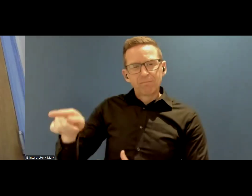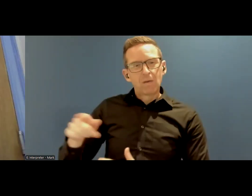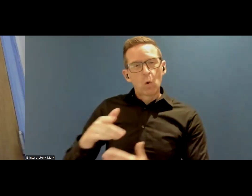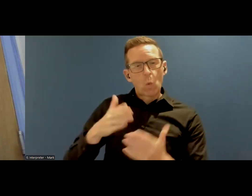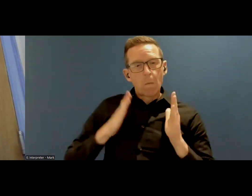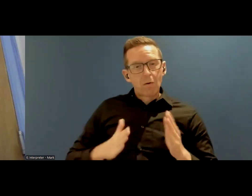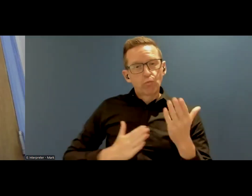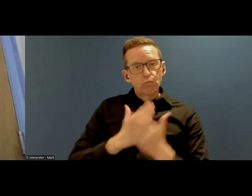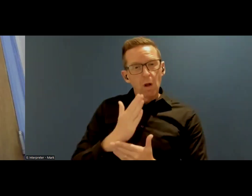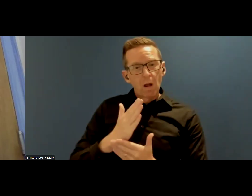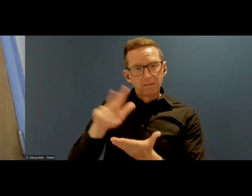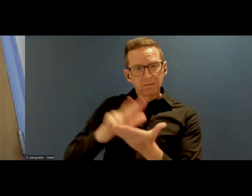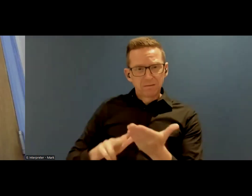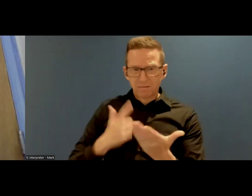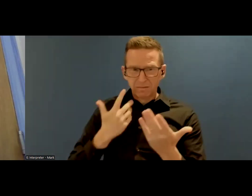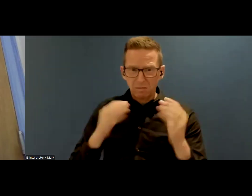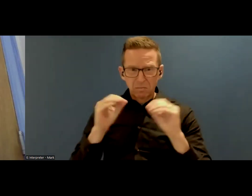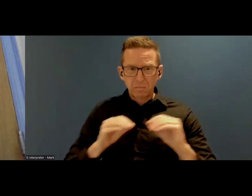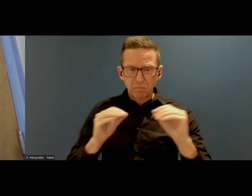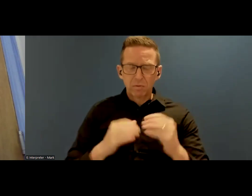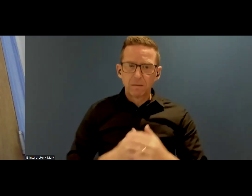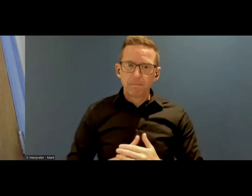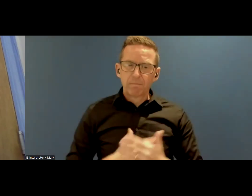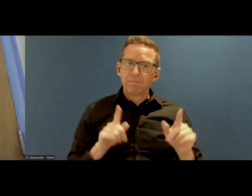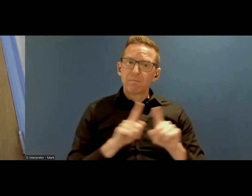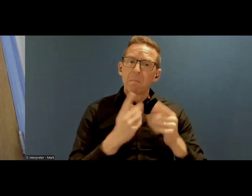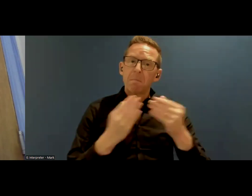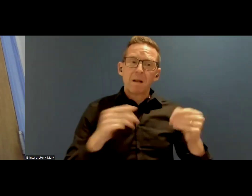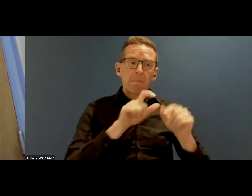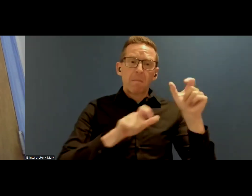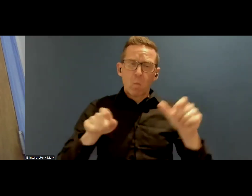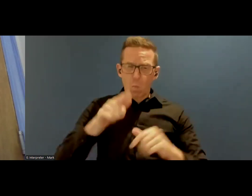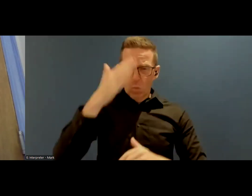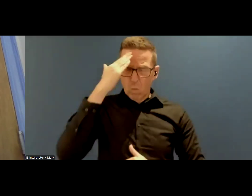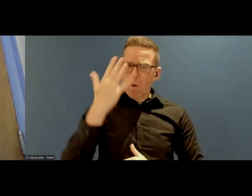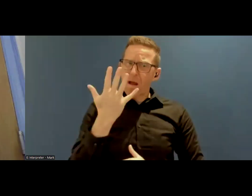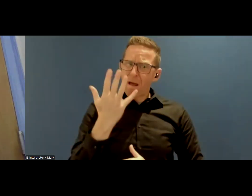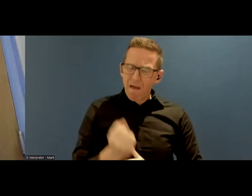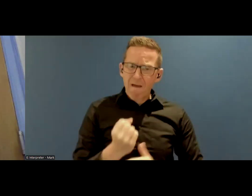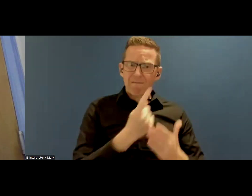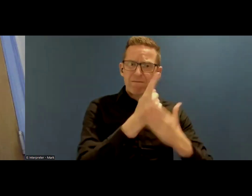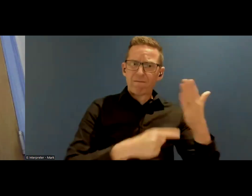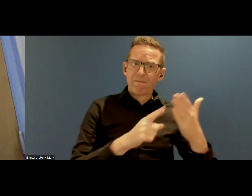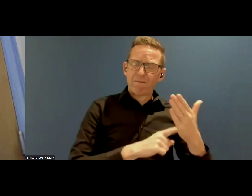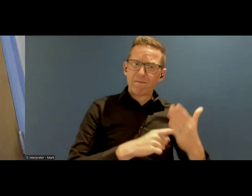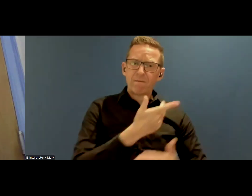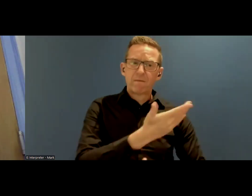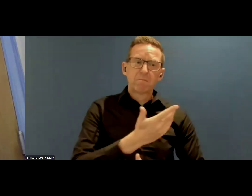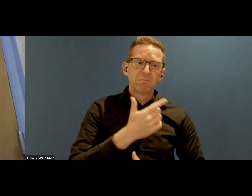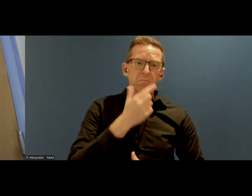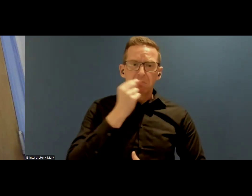who experience more than one form of discrimination, related, for example, to gender, age,